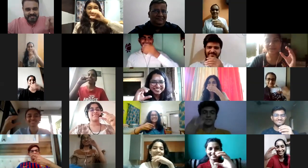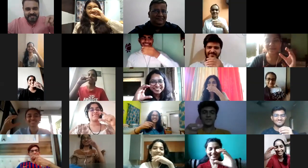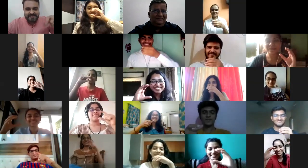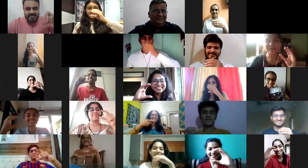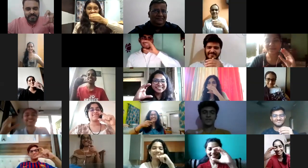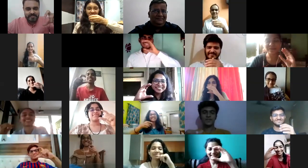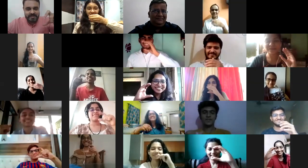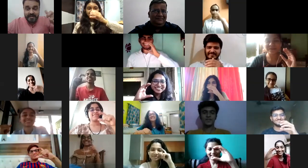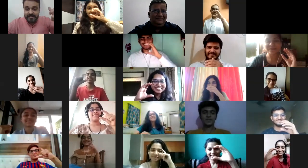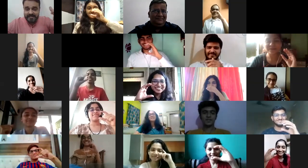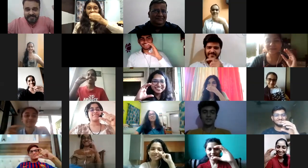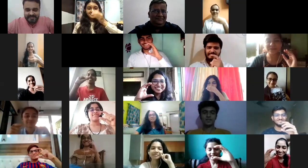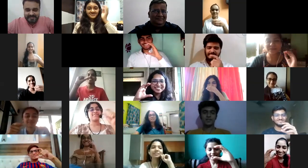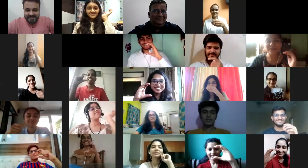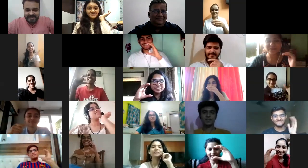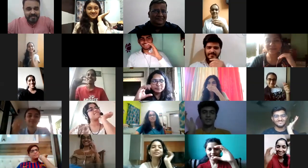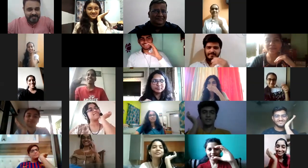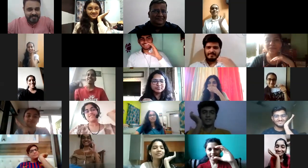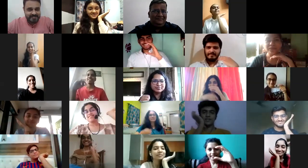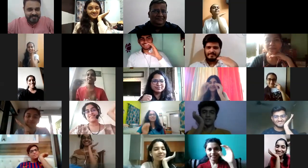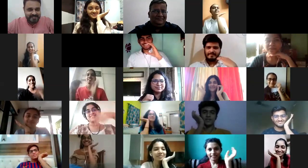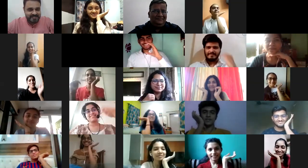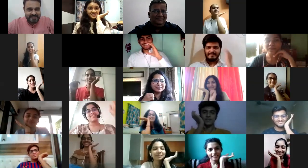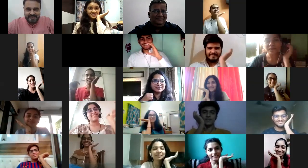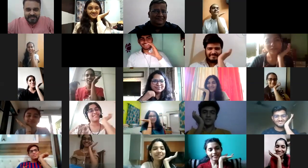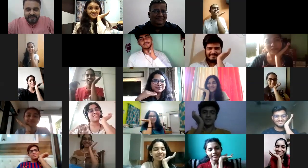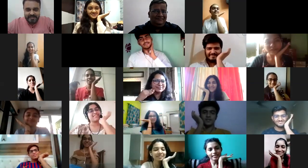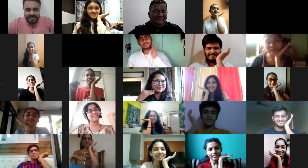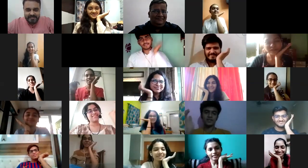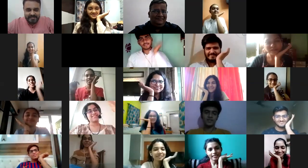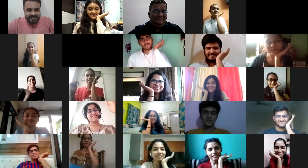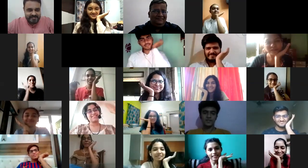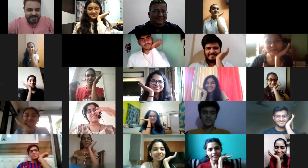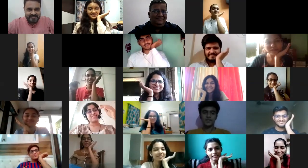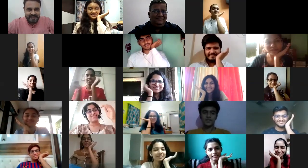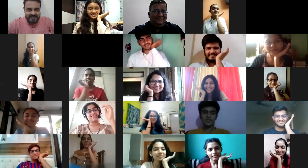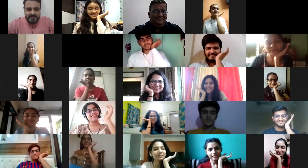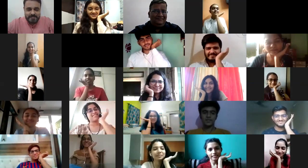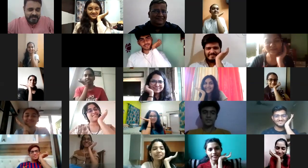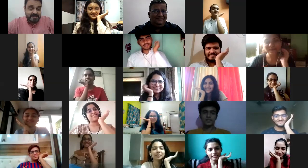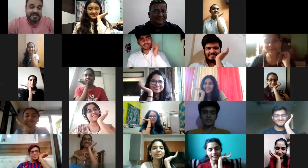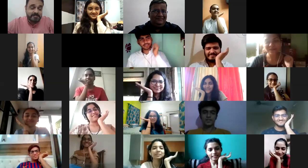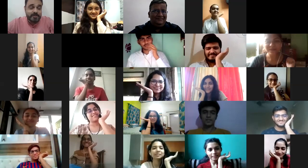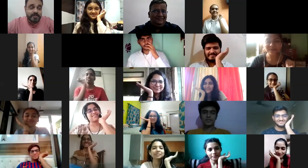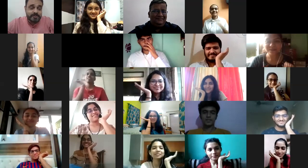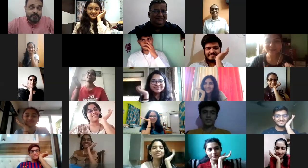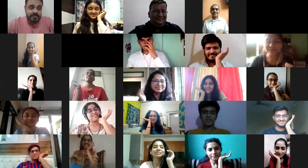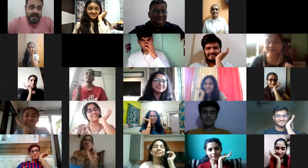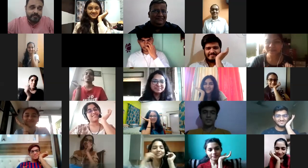Yes, coffee. Canteen. Did we learn the? Did we learn the? Yes, I think this is something you can't afford to